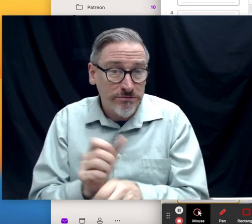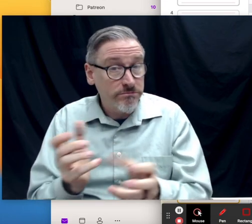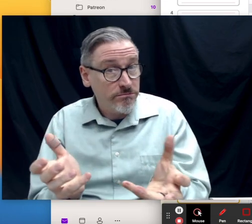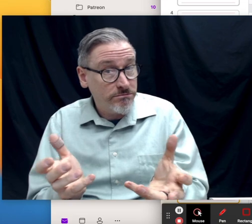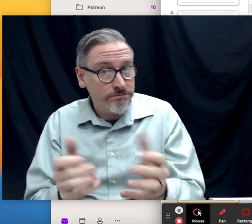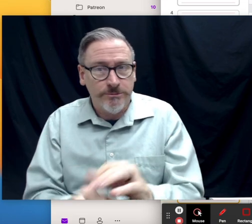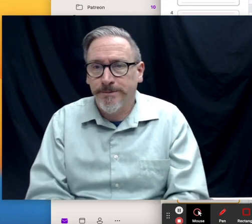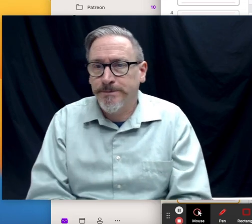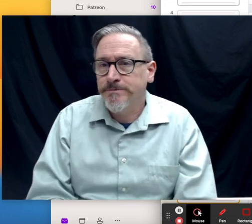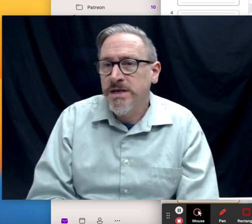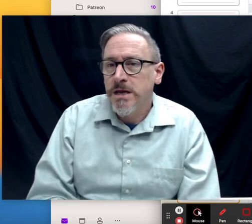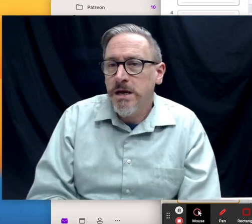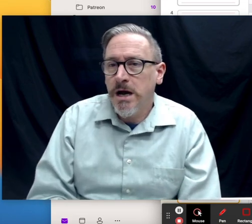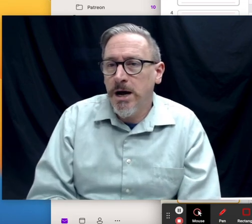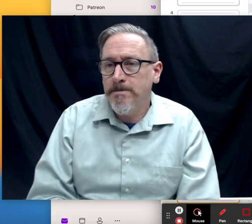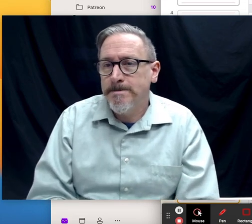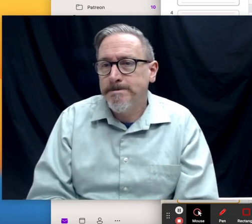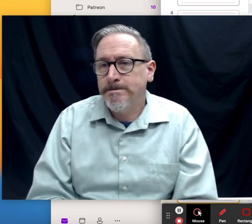work. Right?